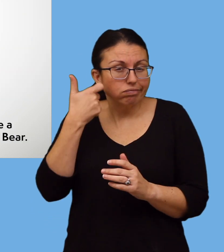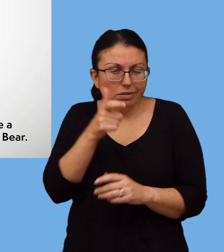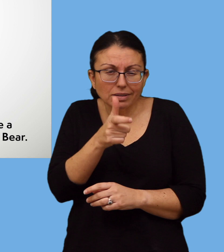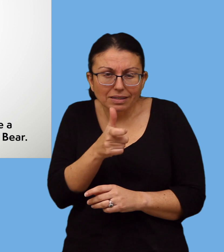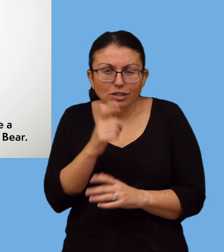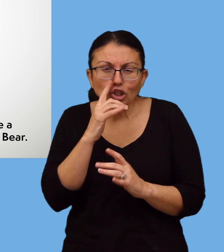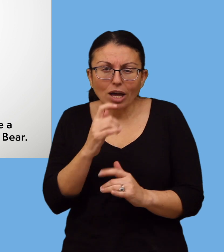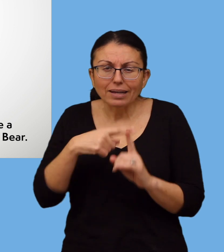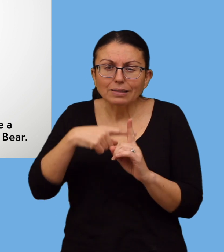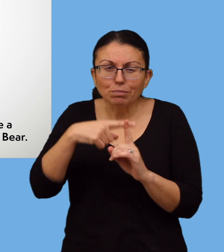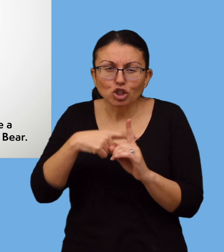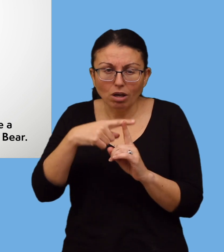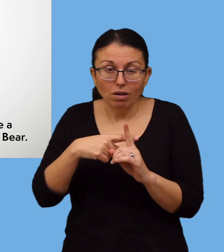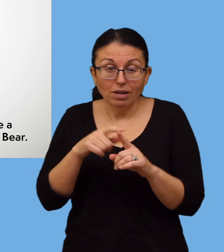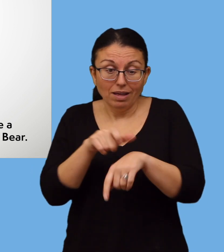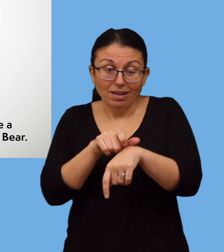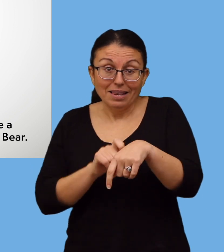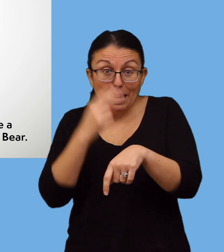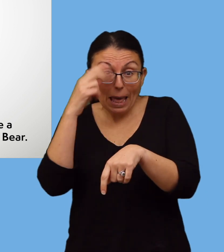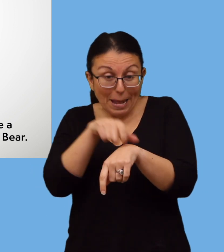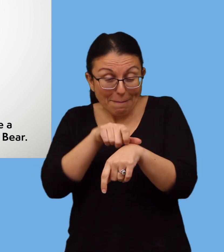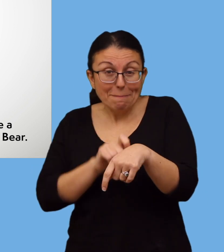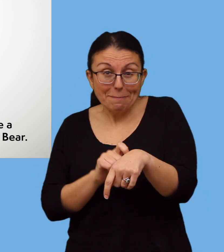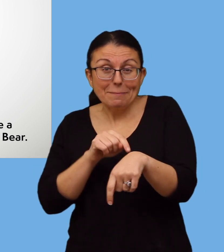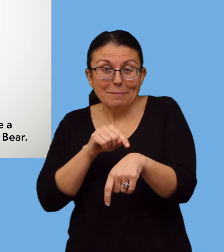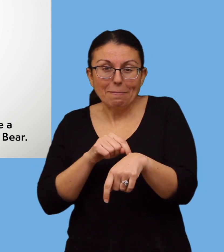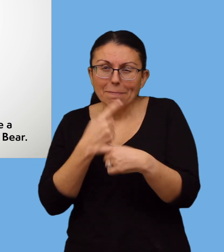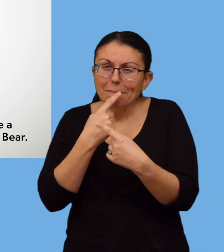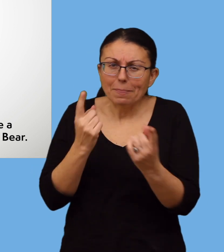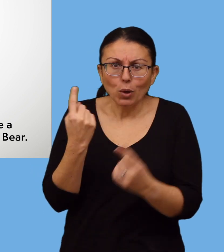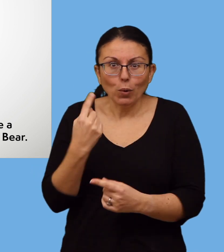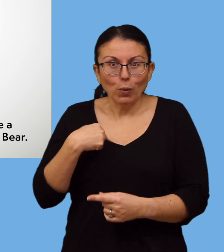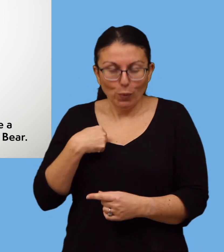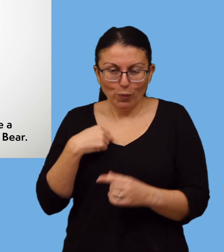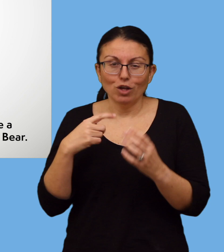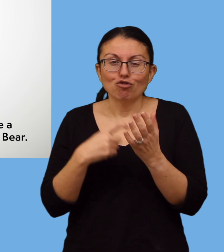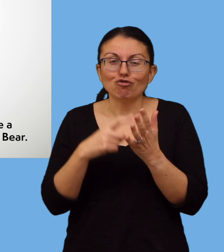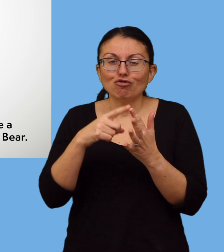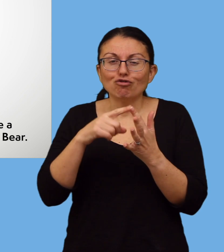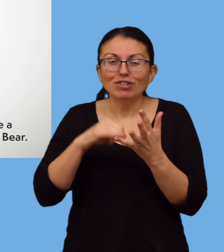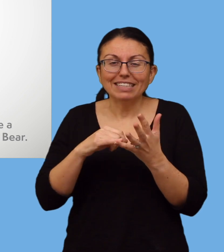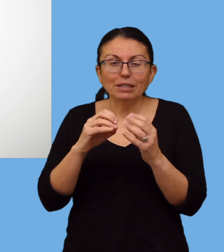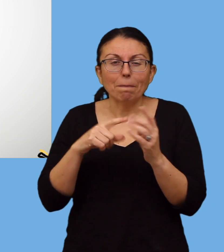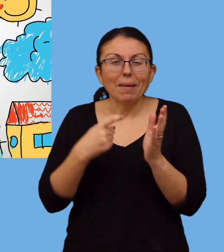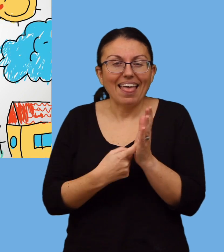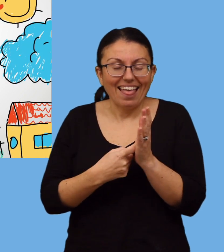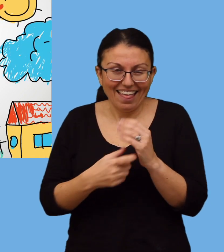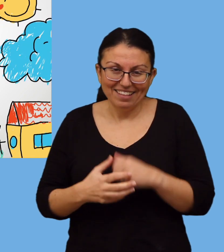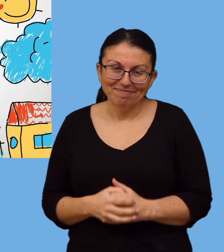The nurse checked my temperature and gave me a name band for my wrist to tell everyone I was Rees Bear.